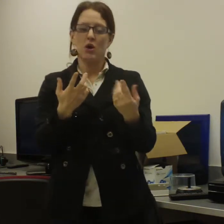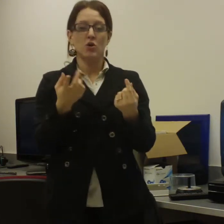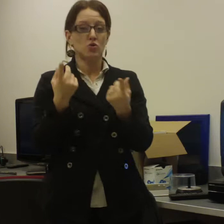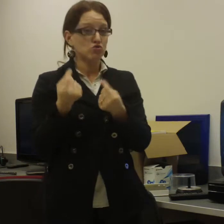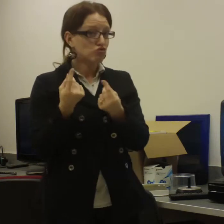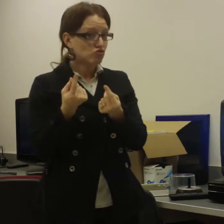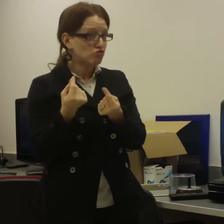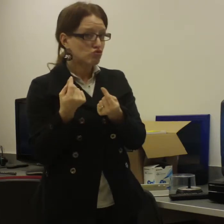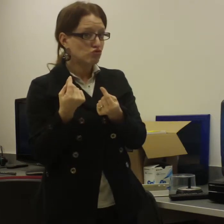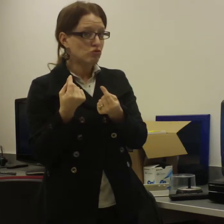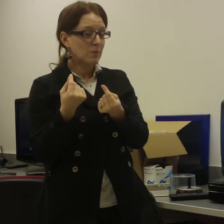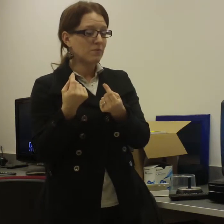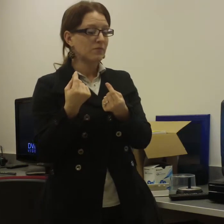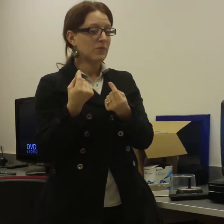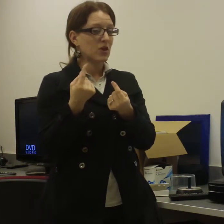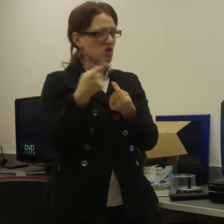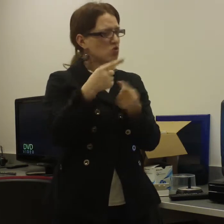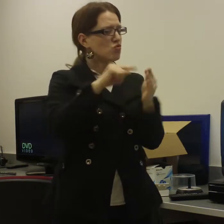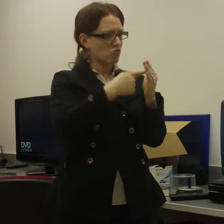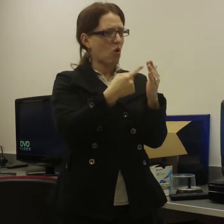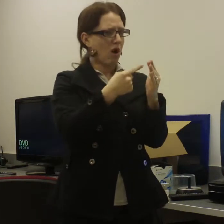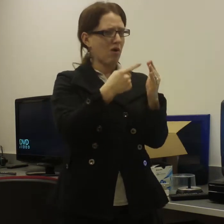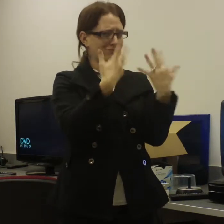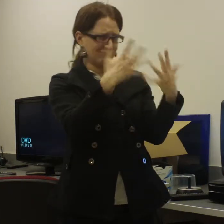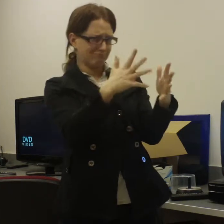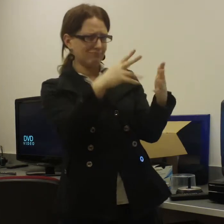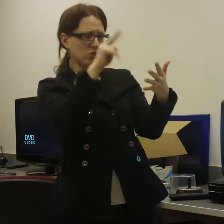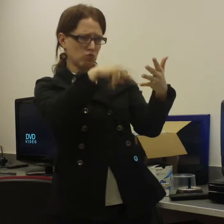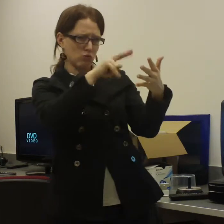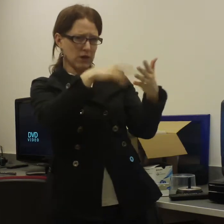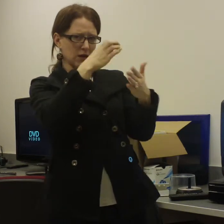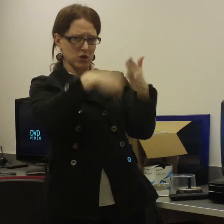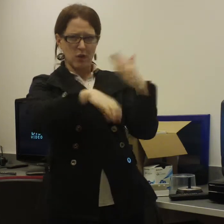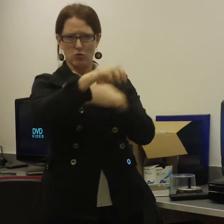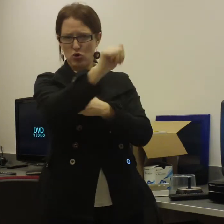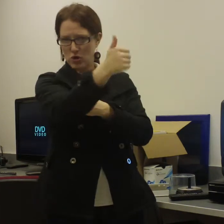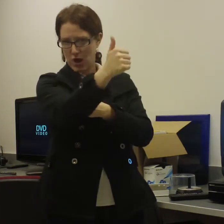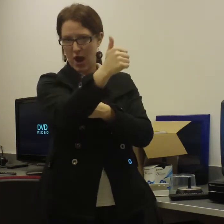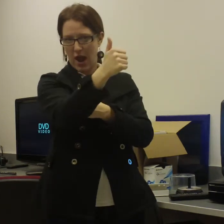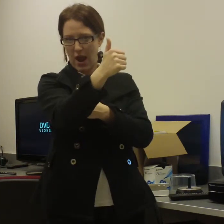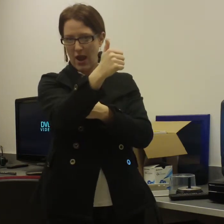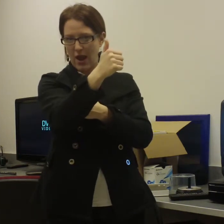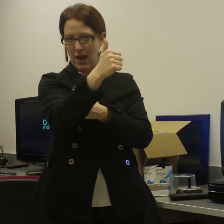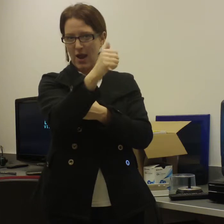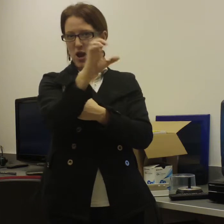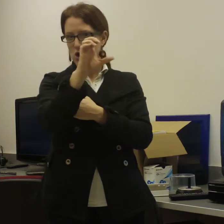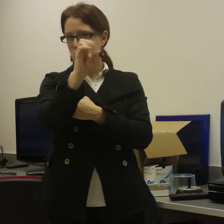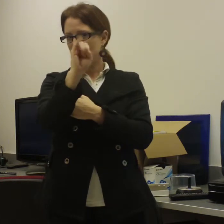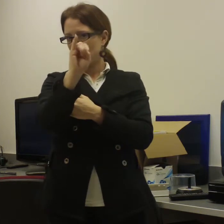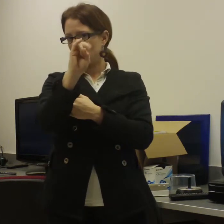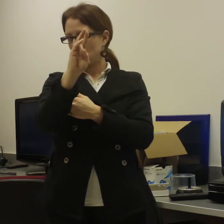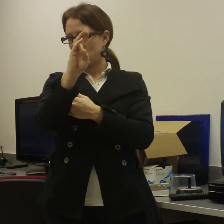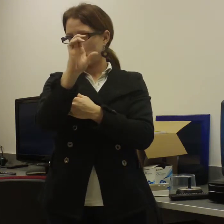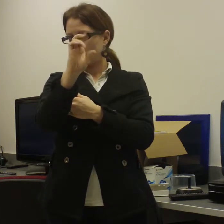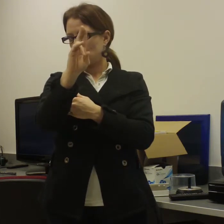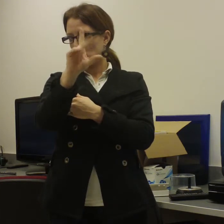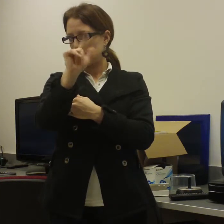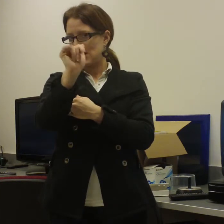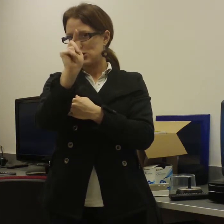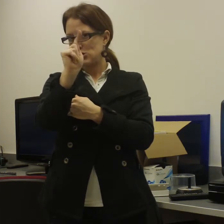read into chapter 10, which deals with circulation, right? When I was absent that day with Mr. Sutton. What I'm going to ask you to do right now is take out your